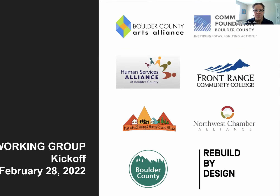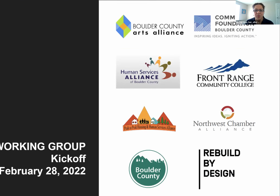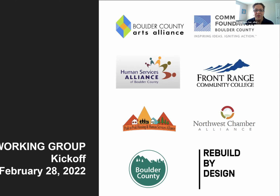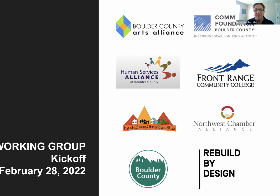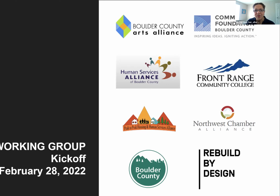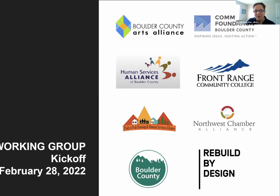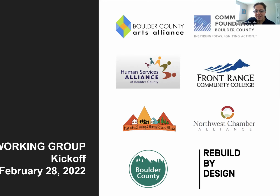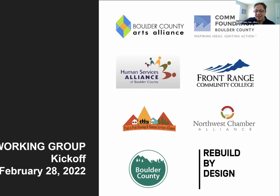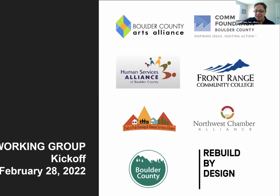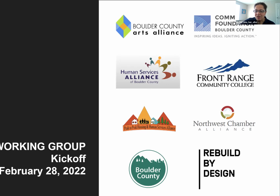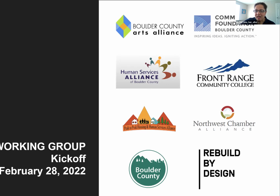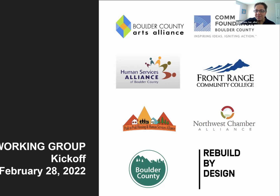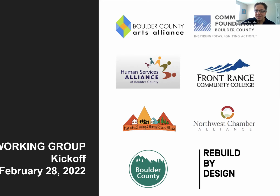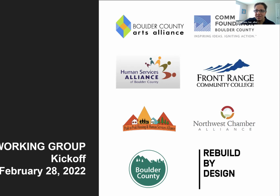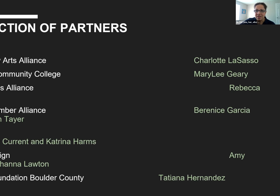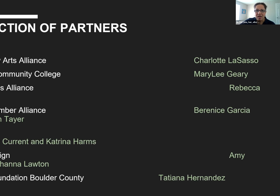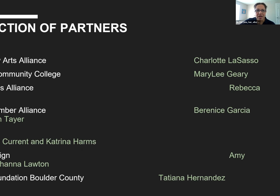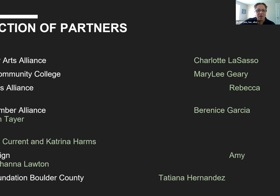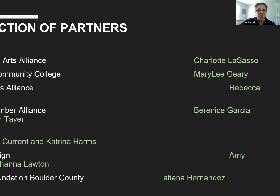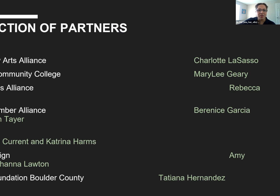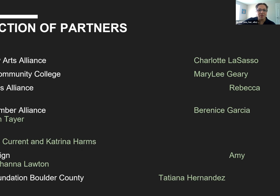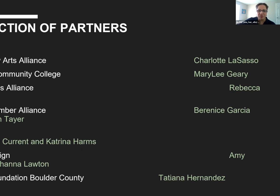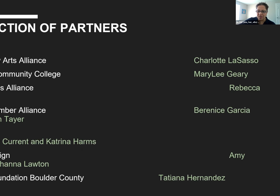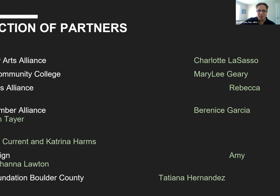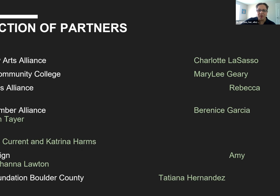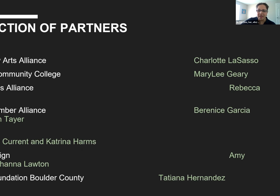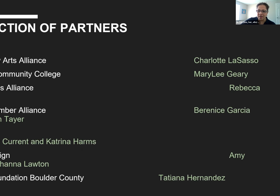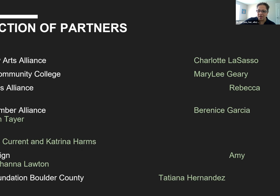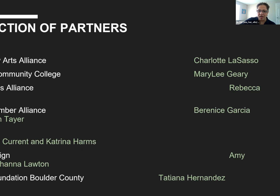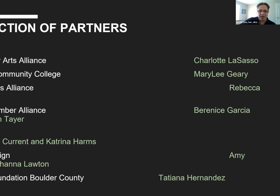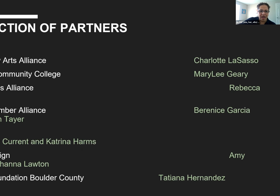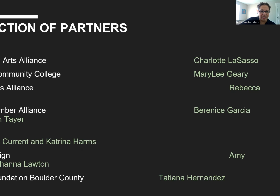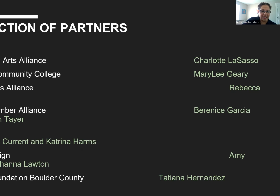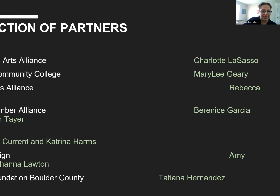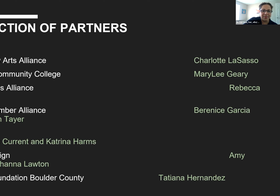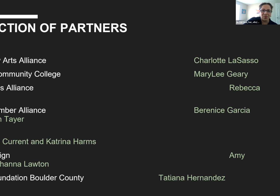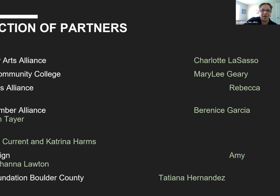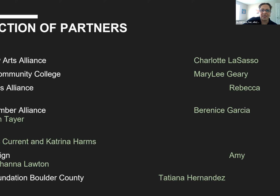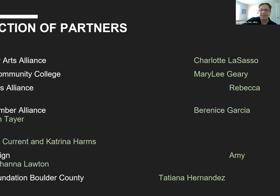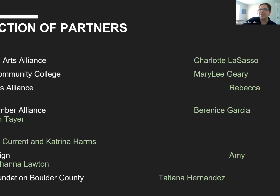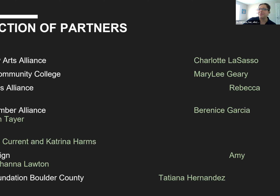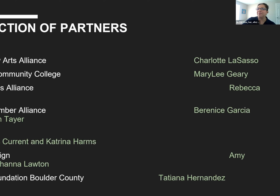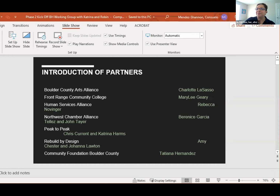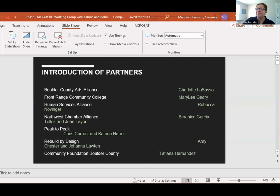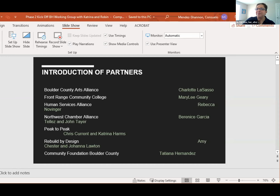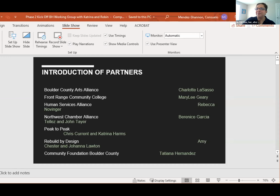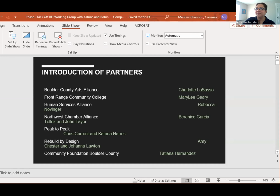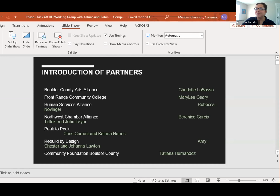already reviewed. So I'm just going to do some quick highlights. Give me 1